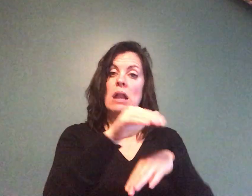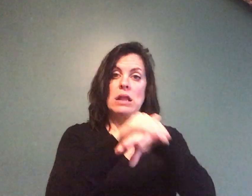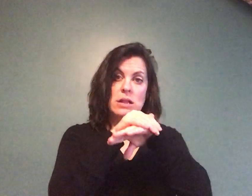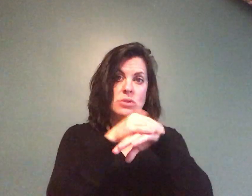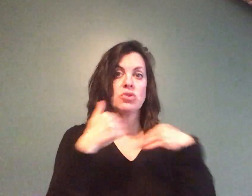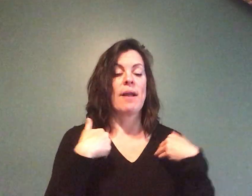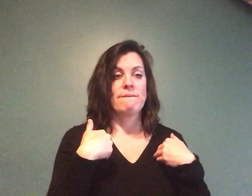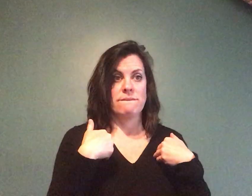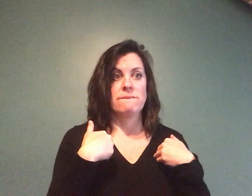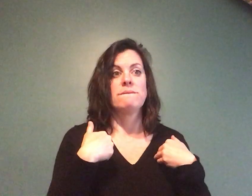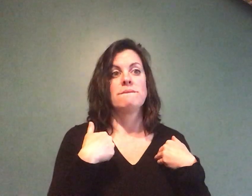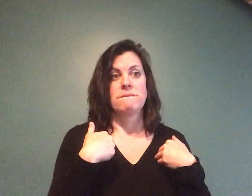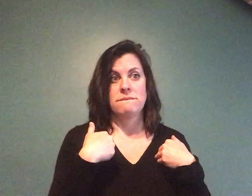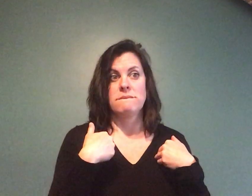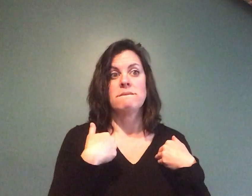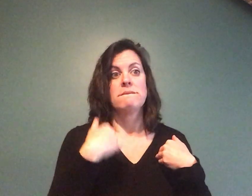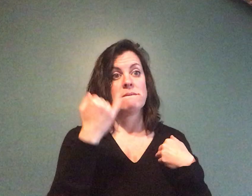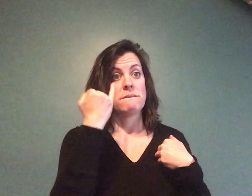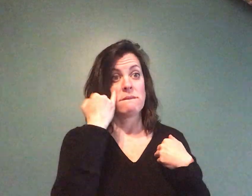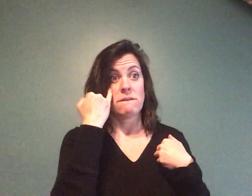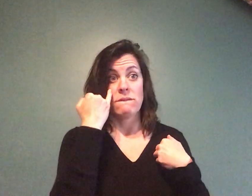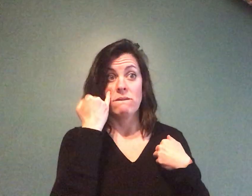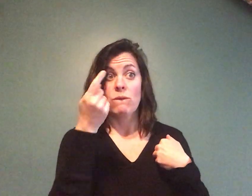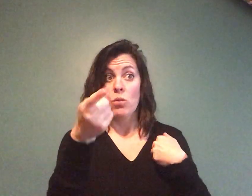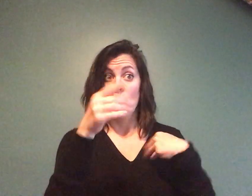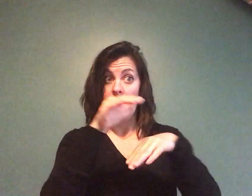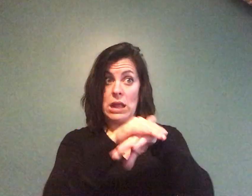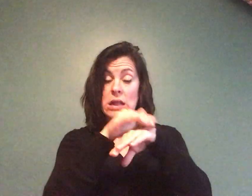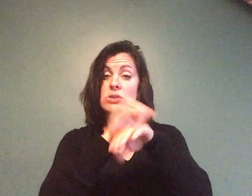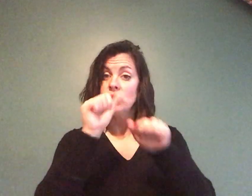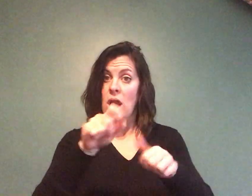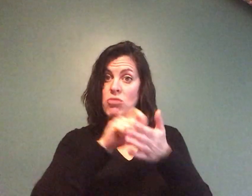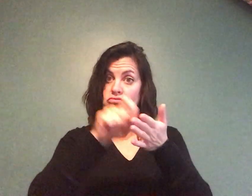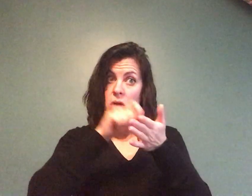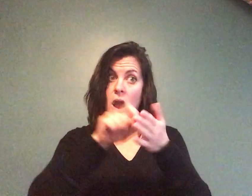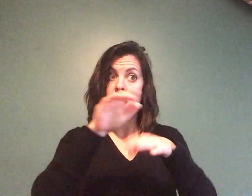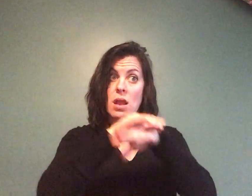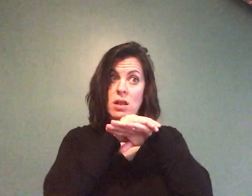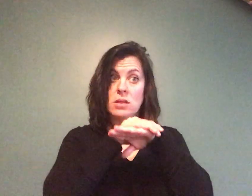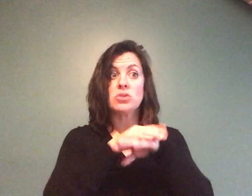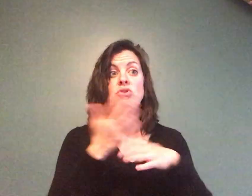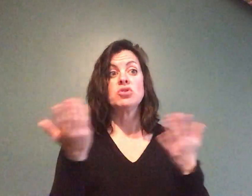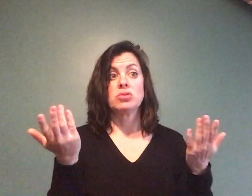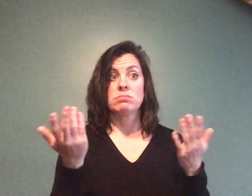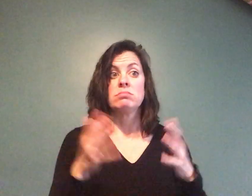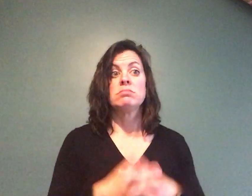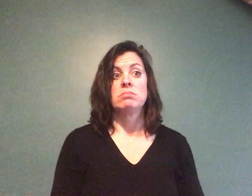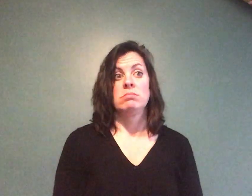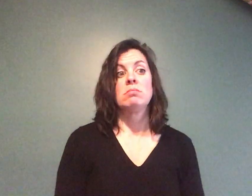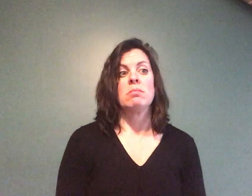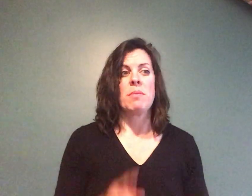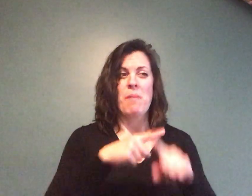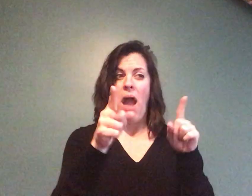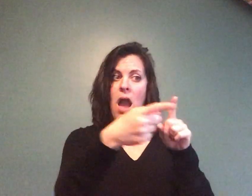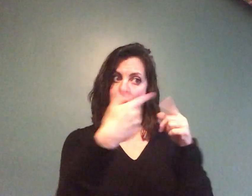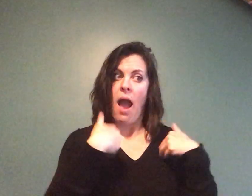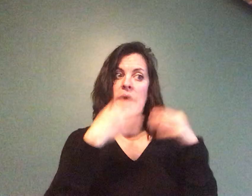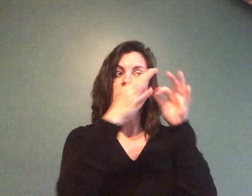it in English. Doesn't matter. Okay? Everybody knows what this means here. Do not operate. Okay? Yeah. That type of thing.